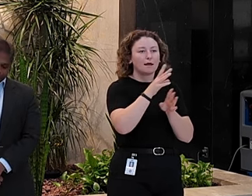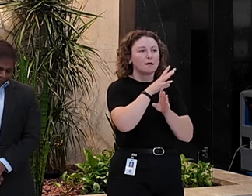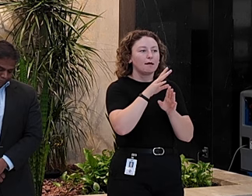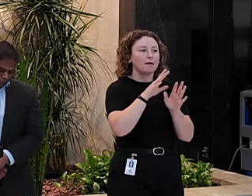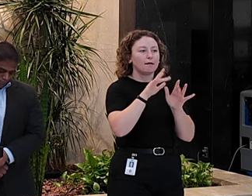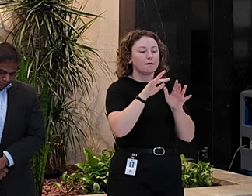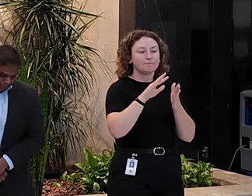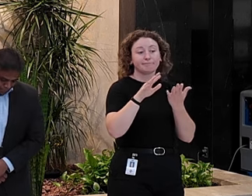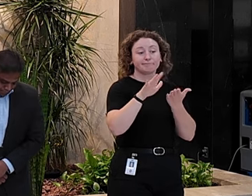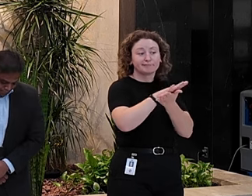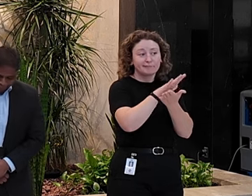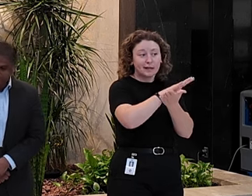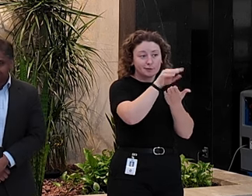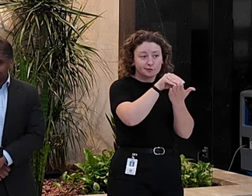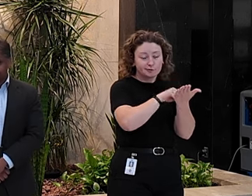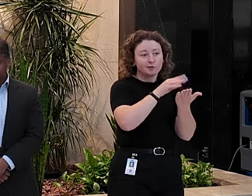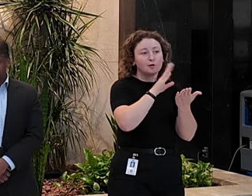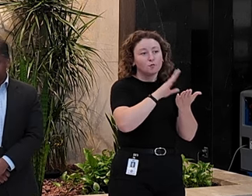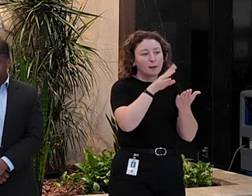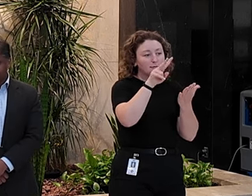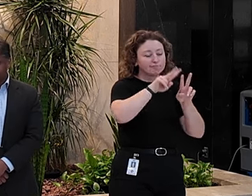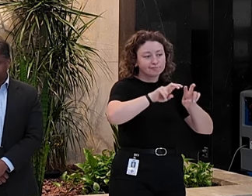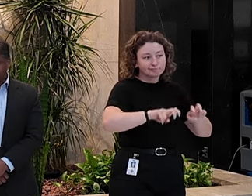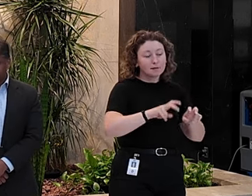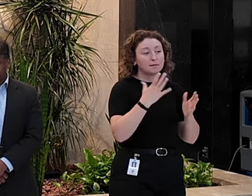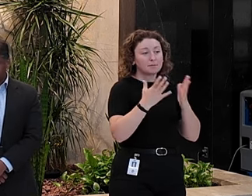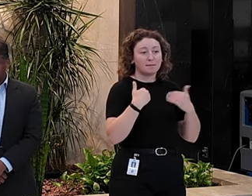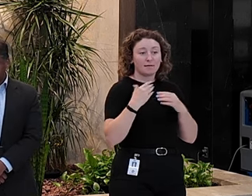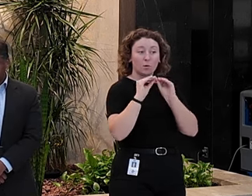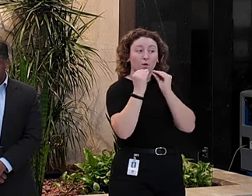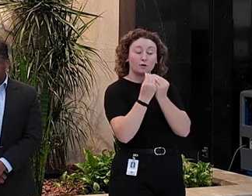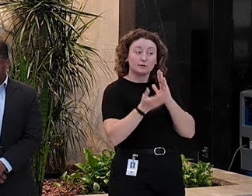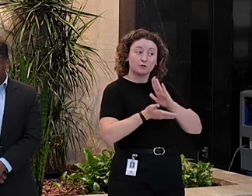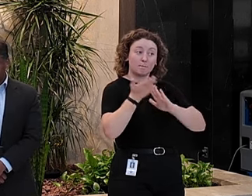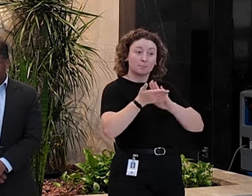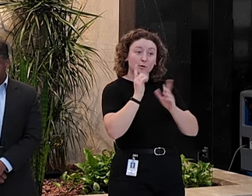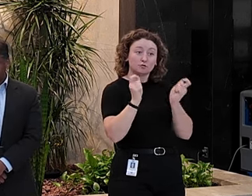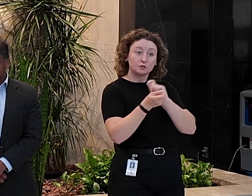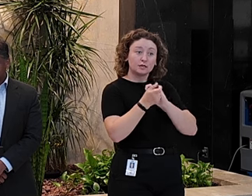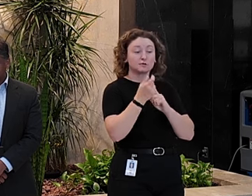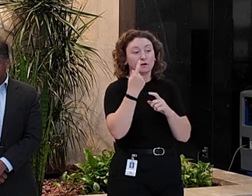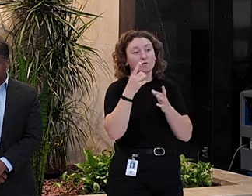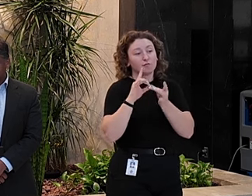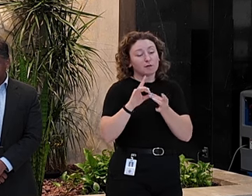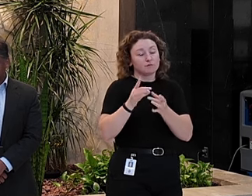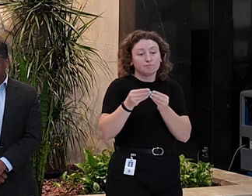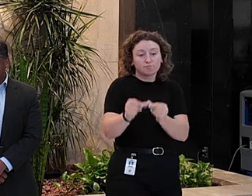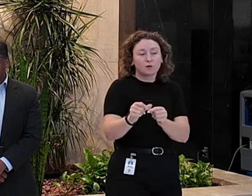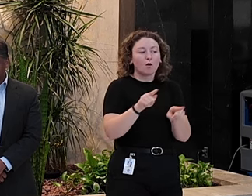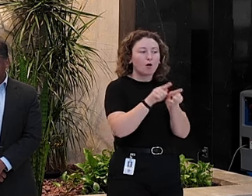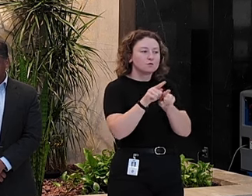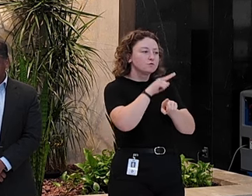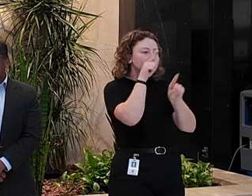and maybe incorporate some operational changes to address those issues, both on an efficiency perspective from our filters, but also in a